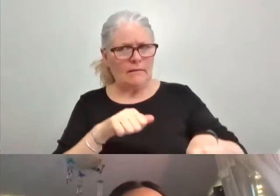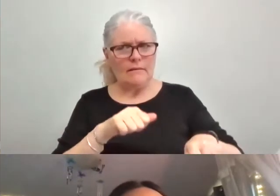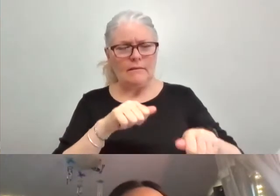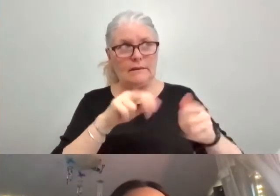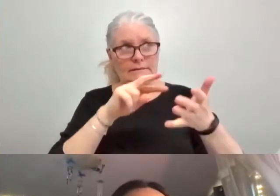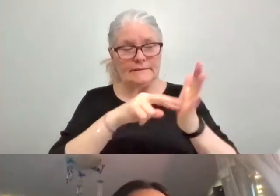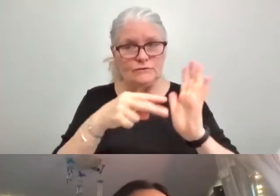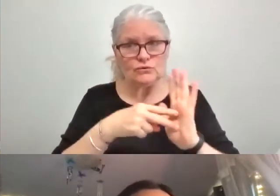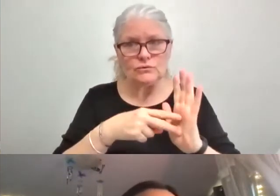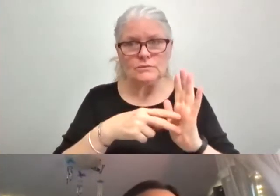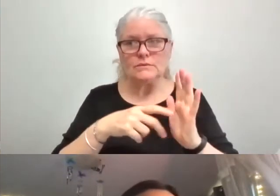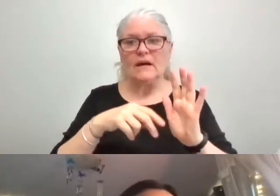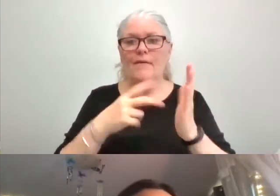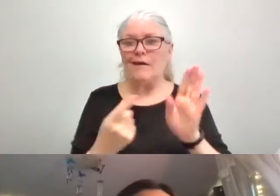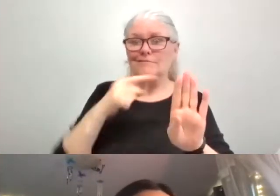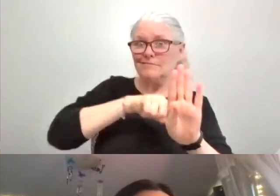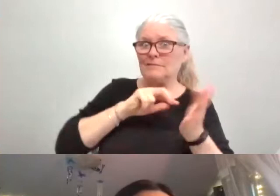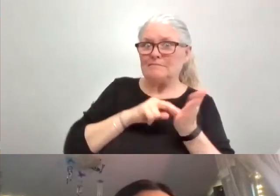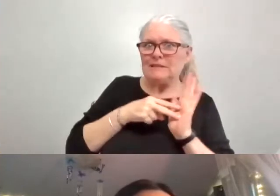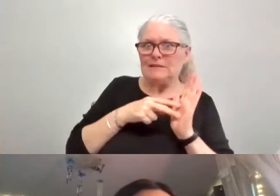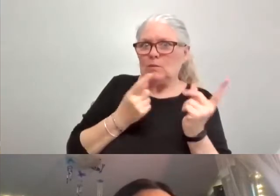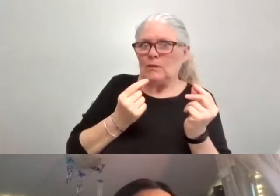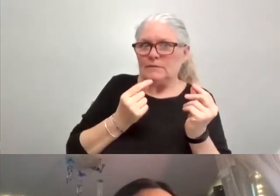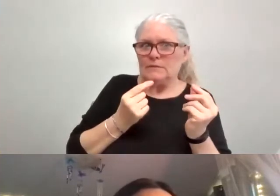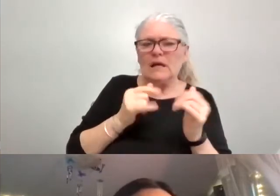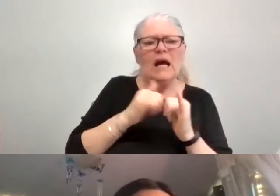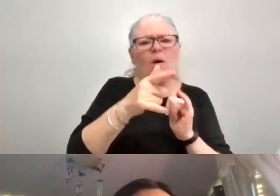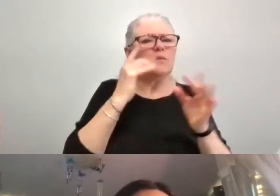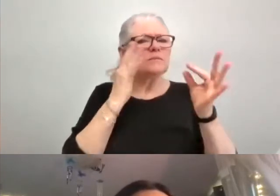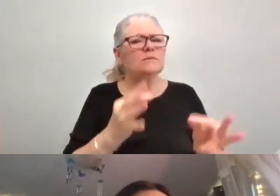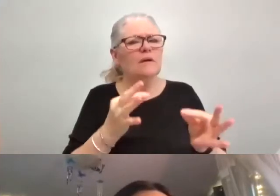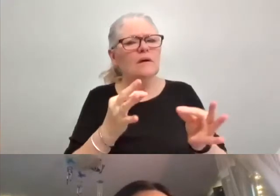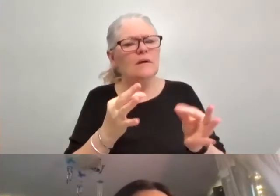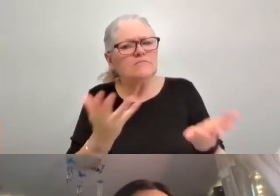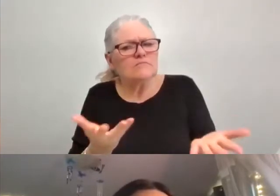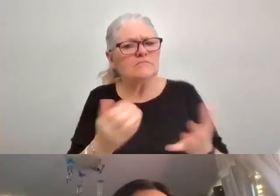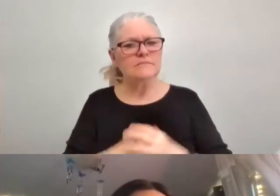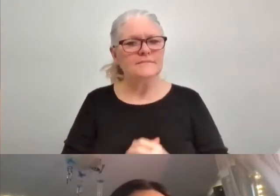and connotations of those labels? Yeah, so I grew up,